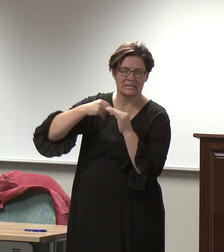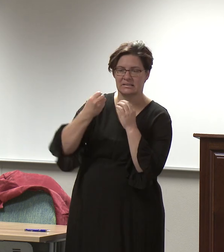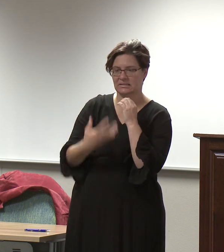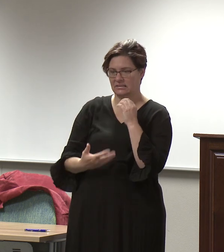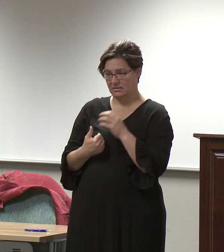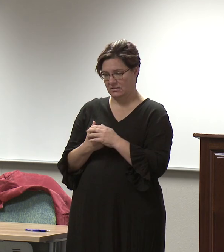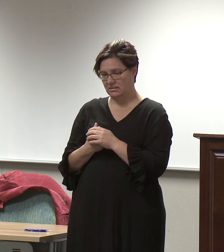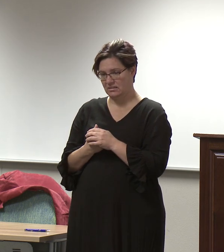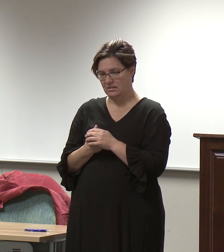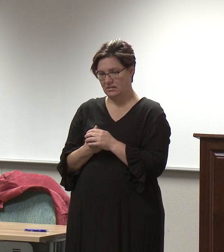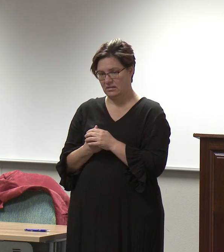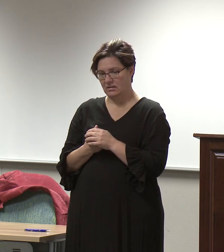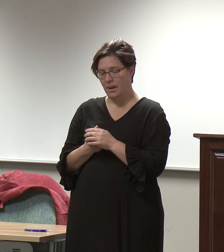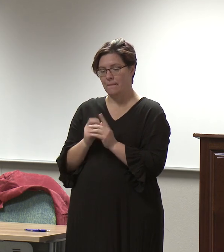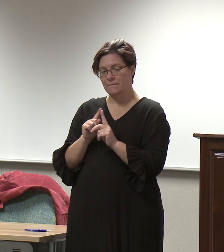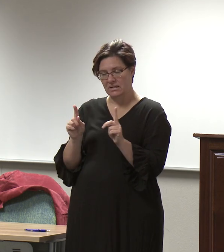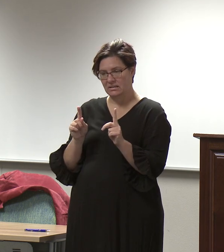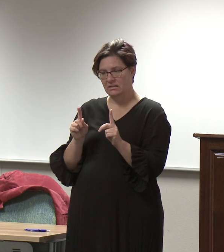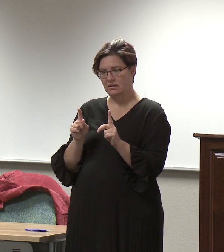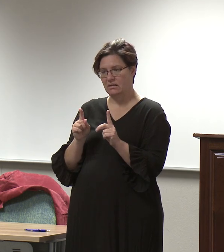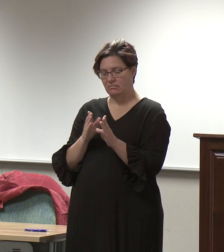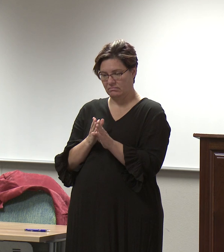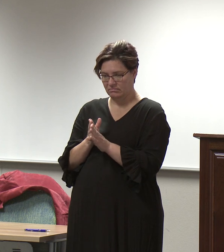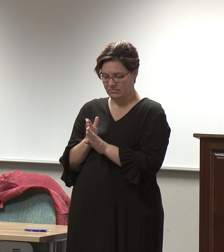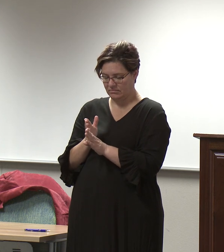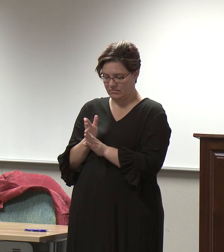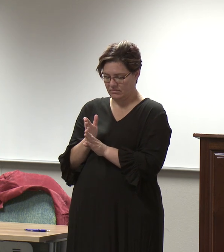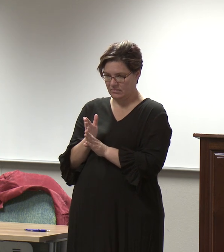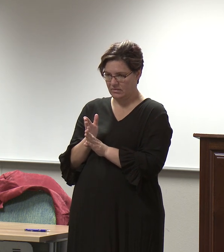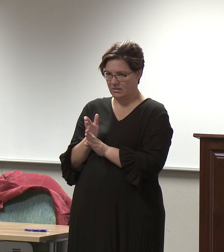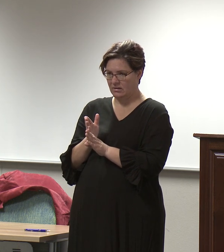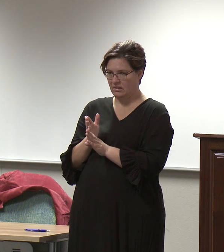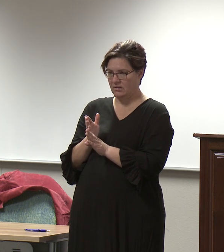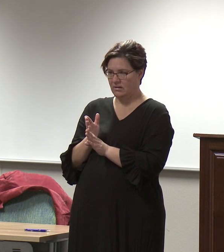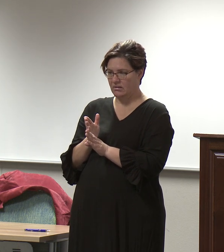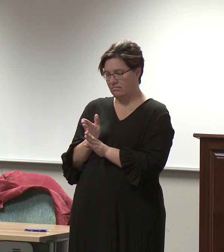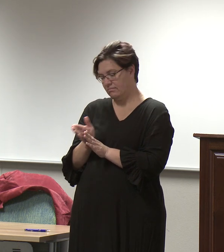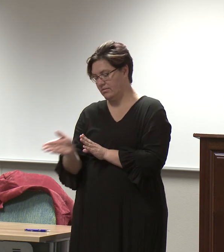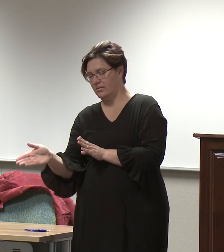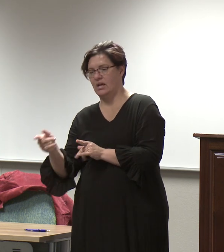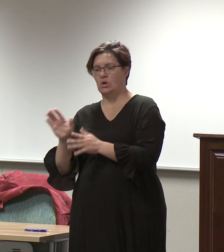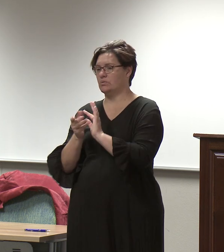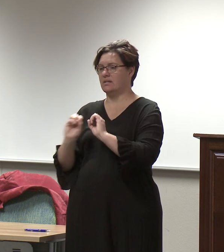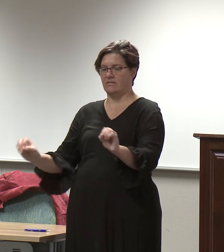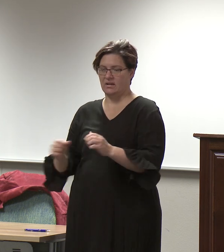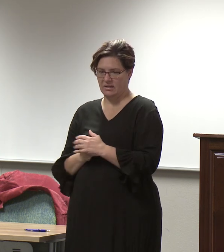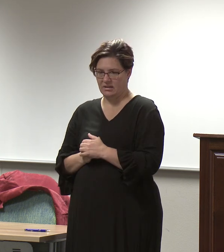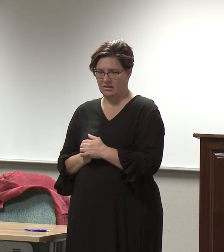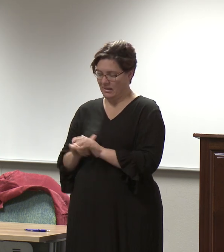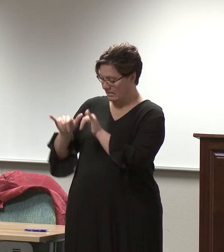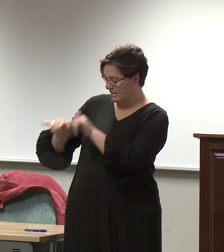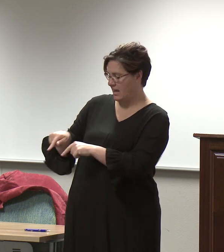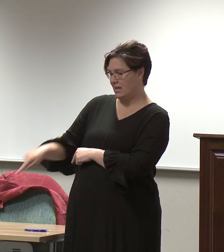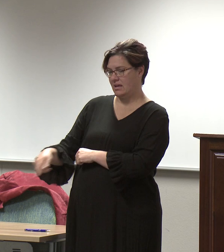on. But he or she moves alone, never his or her community. The community stays in the